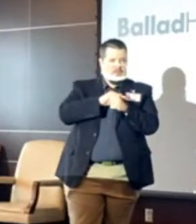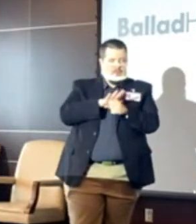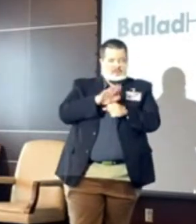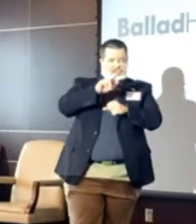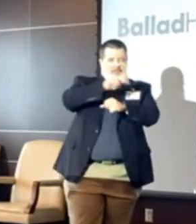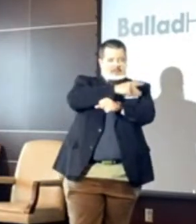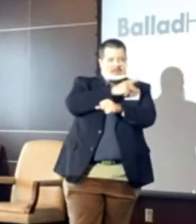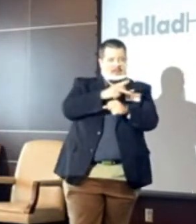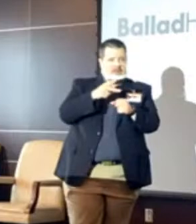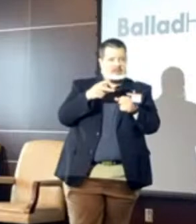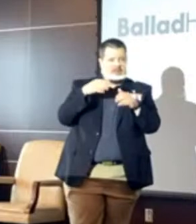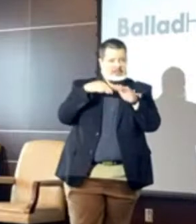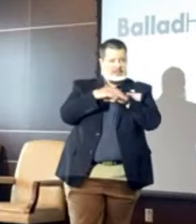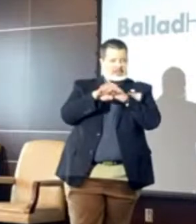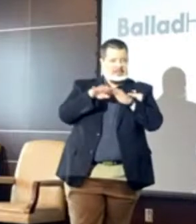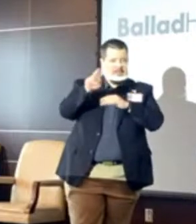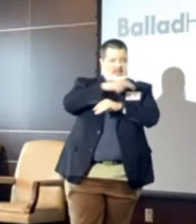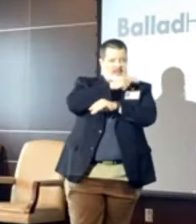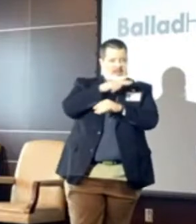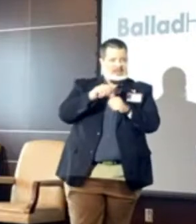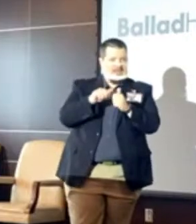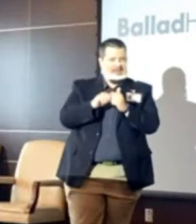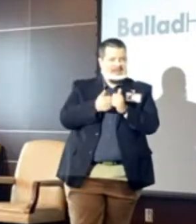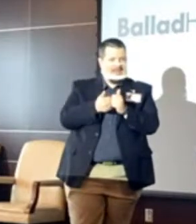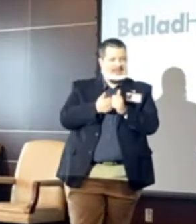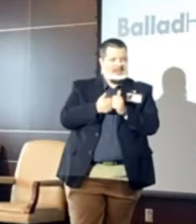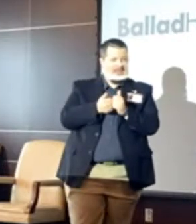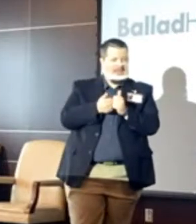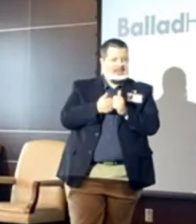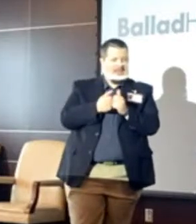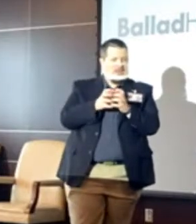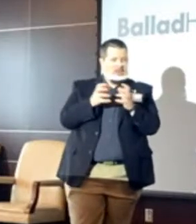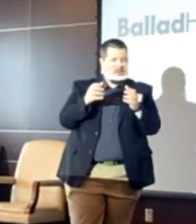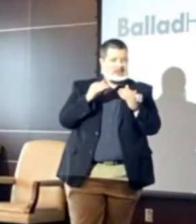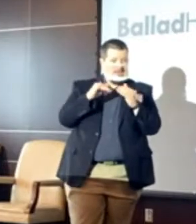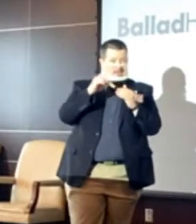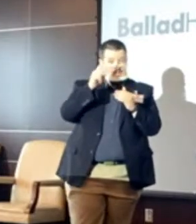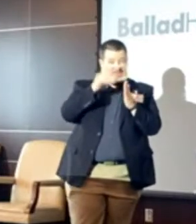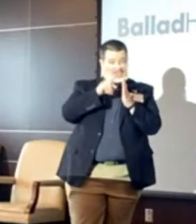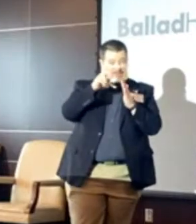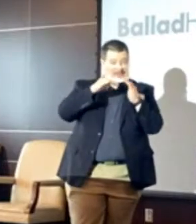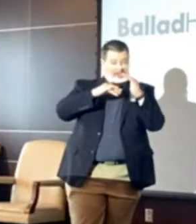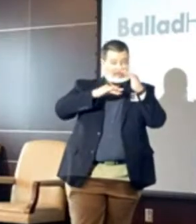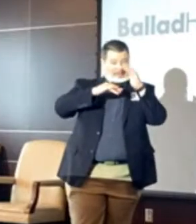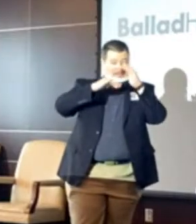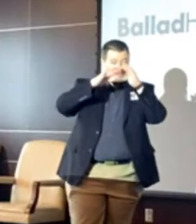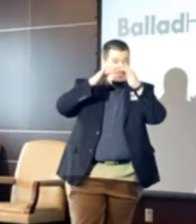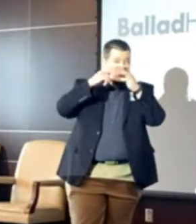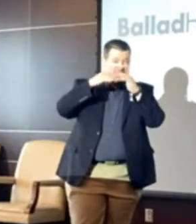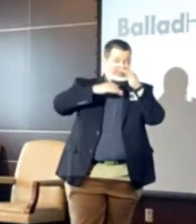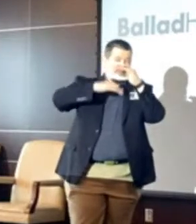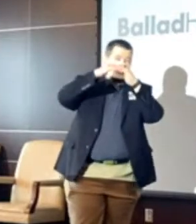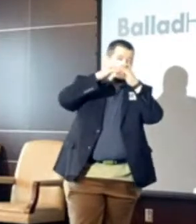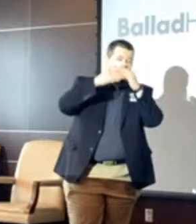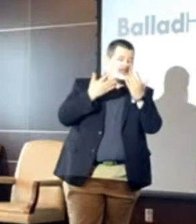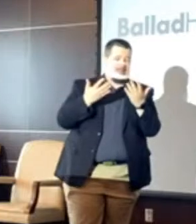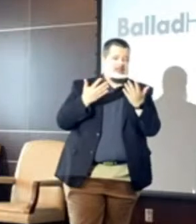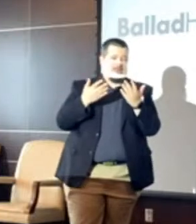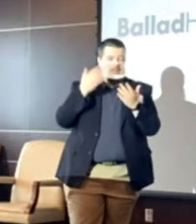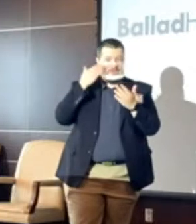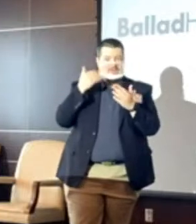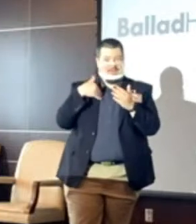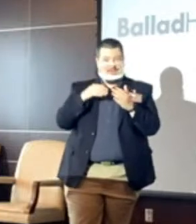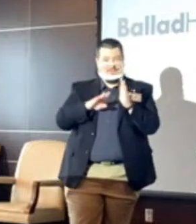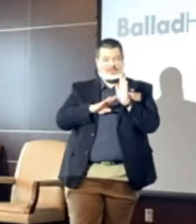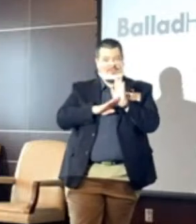patients spill into the hospital, how far can you push that top 1,200 number? I know that you have surge